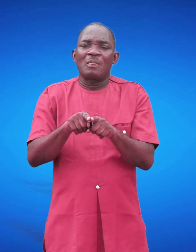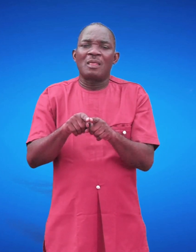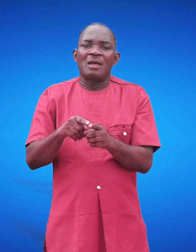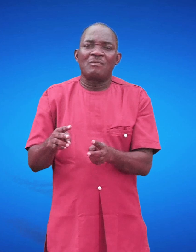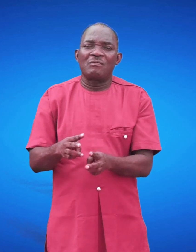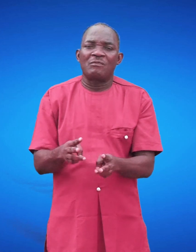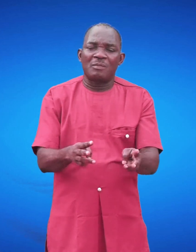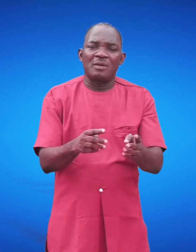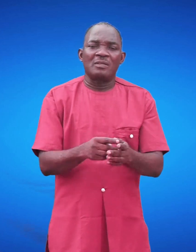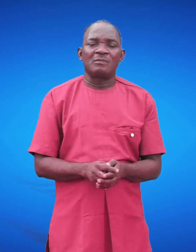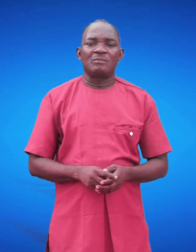2.